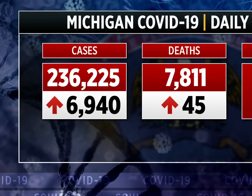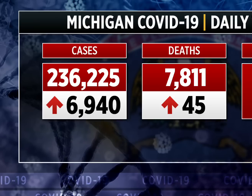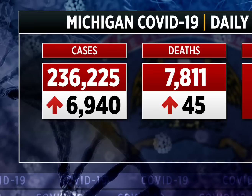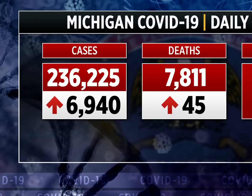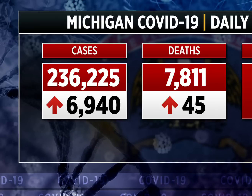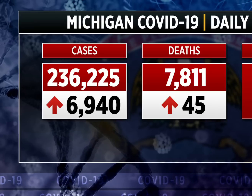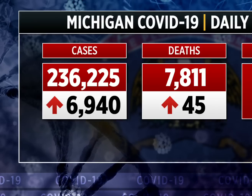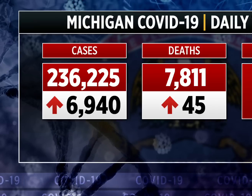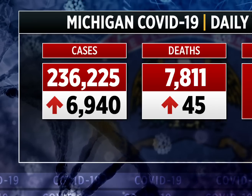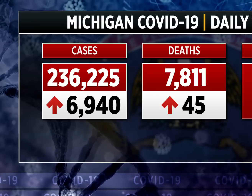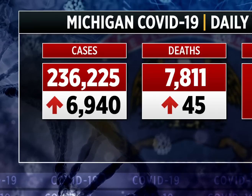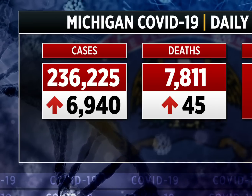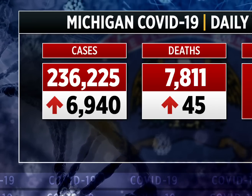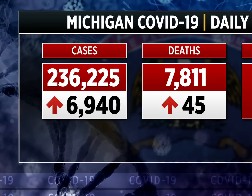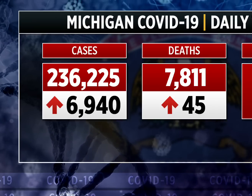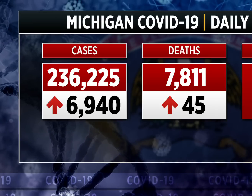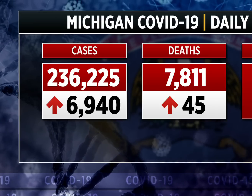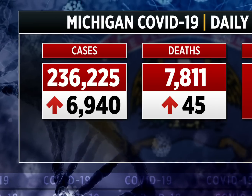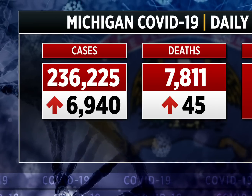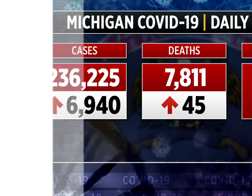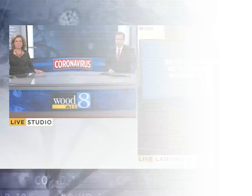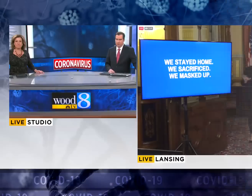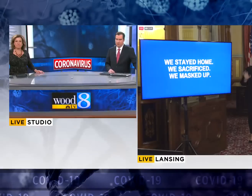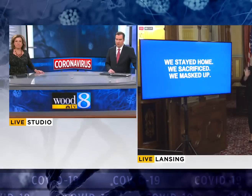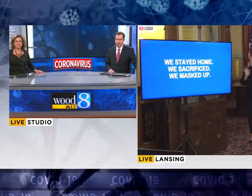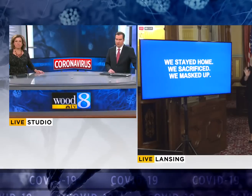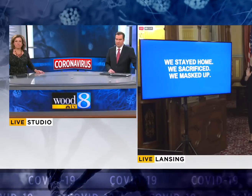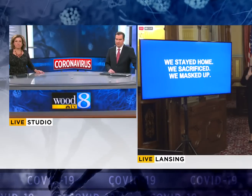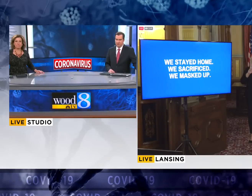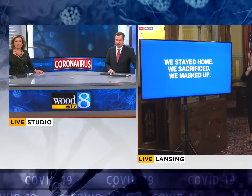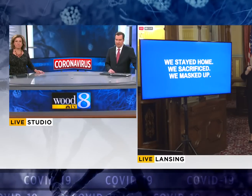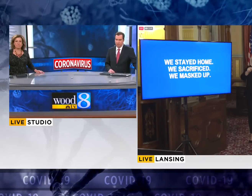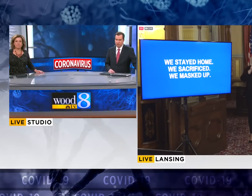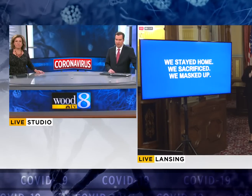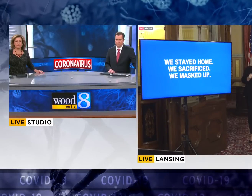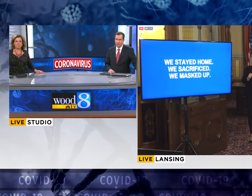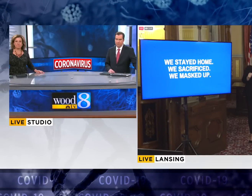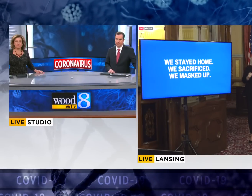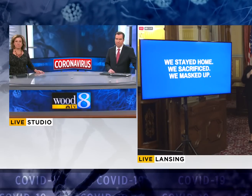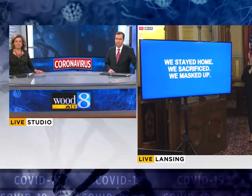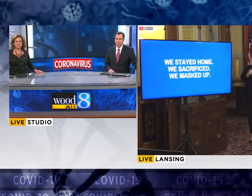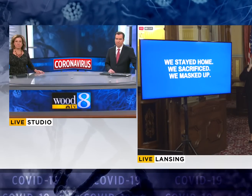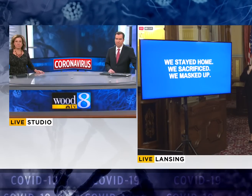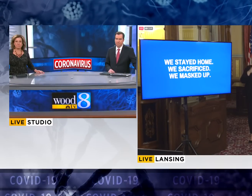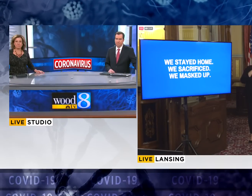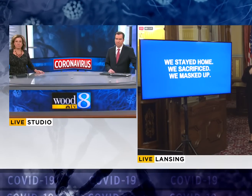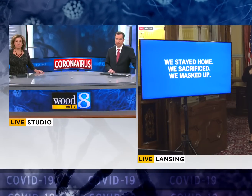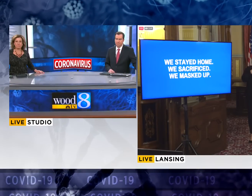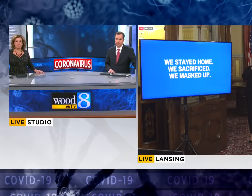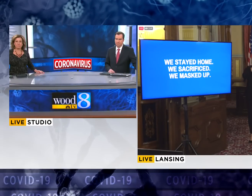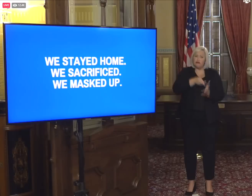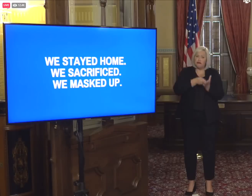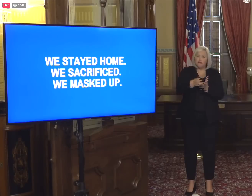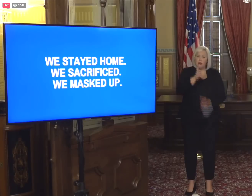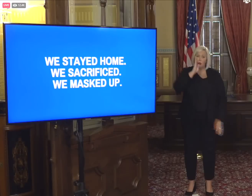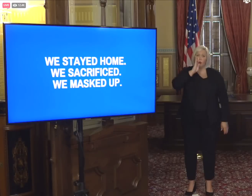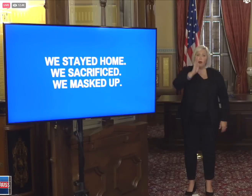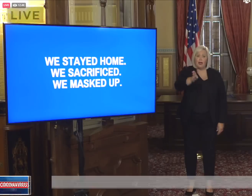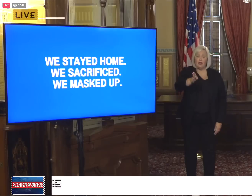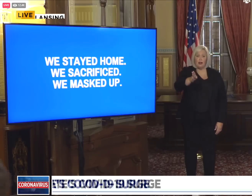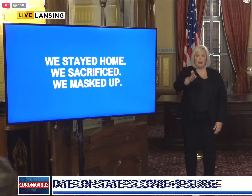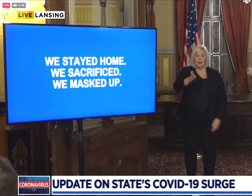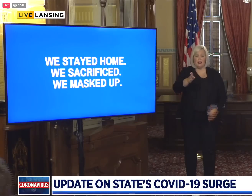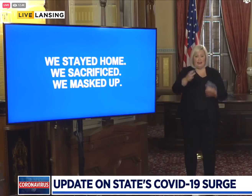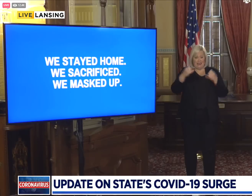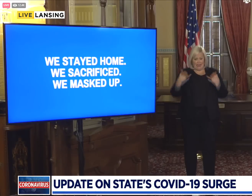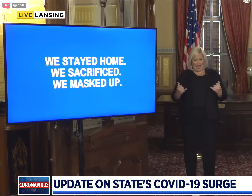reporting 45 new deaths. Governor Whitmer again just starting to speak. Let's get to that press conference. We are in the worst